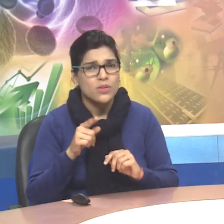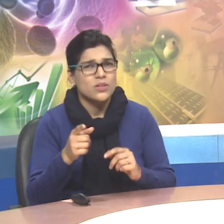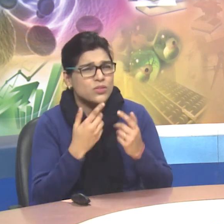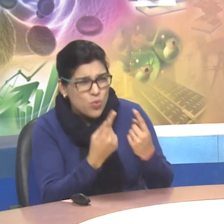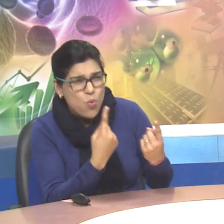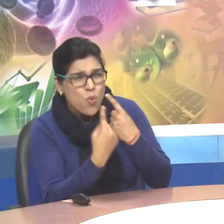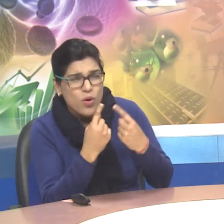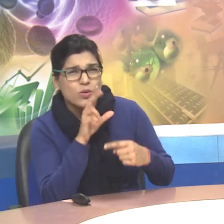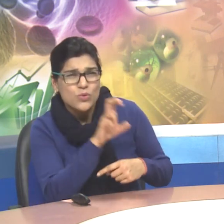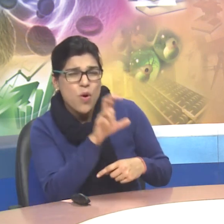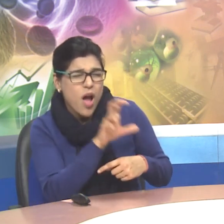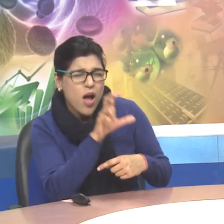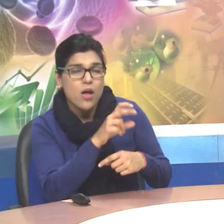and asked, what's the matter?